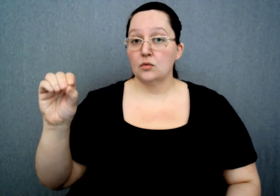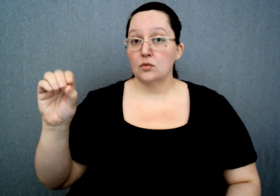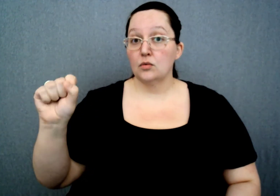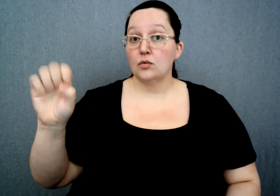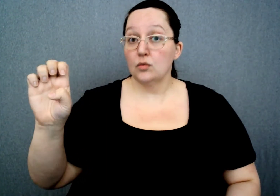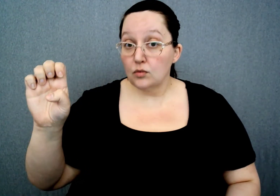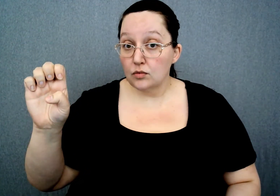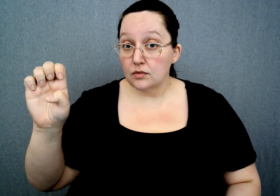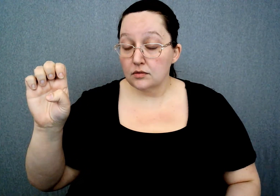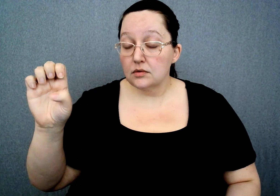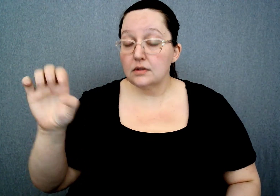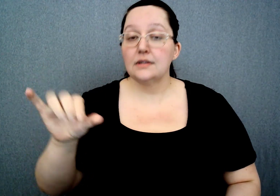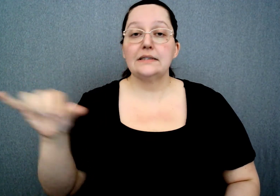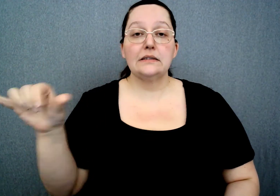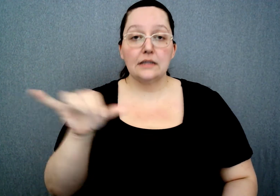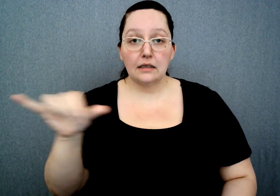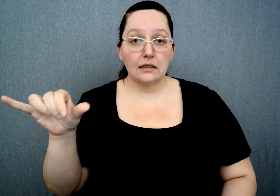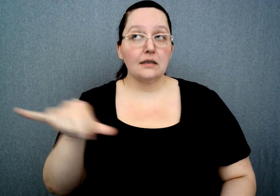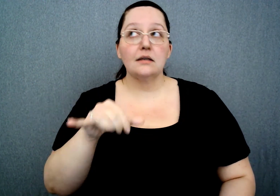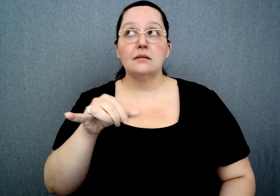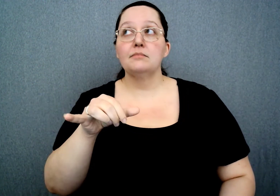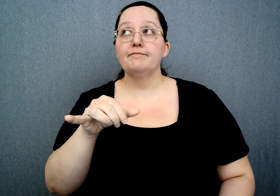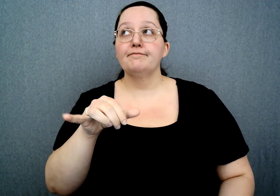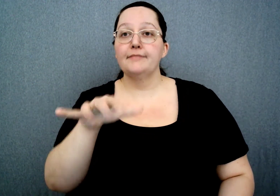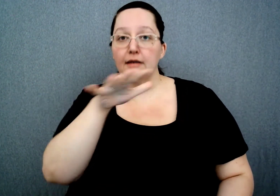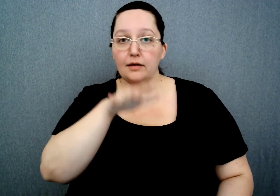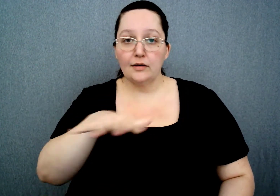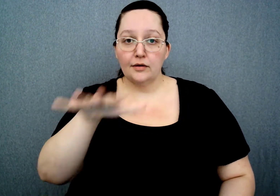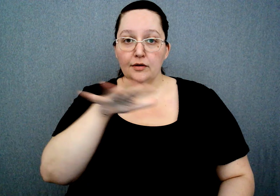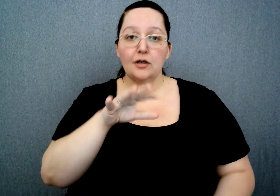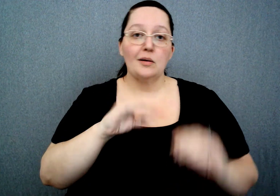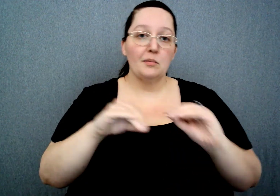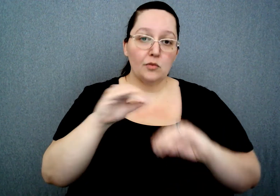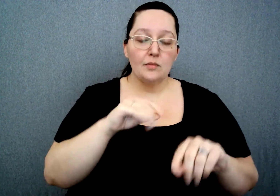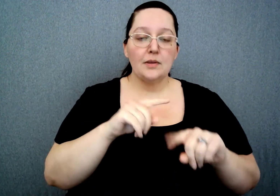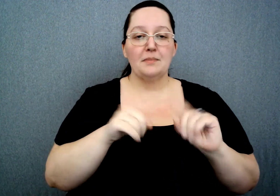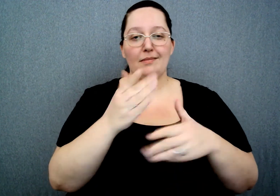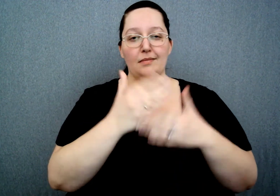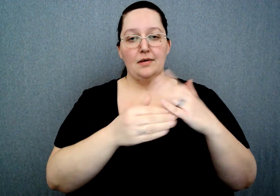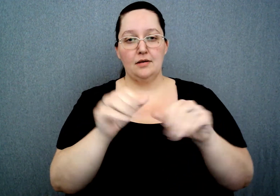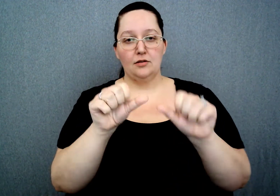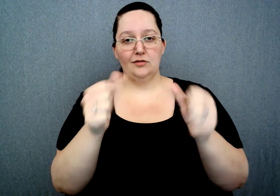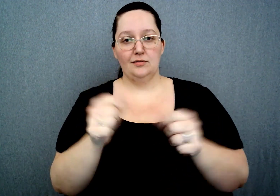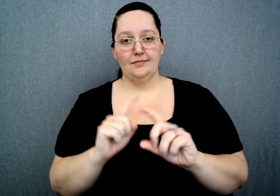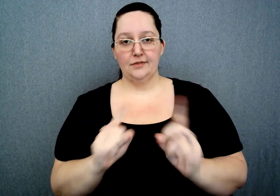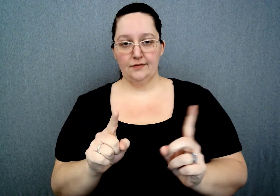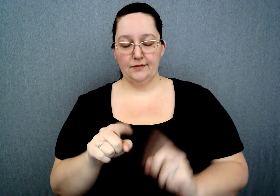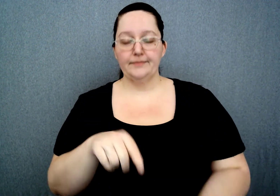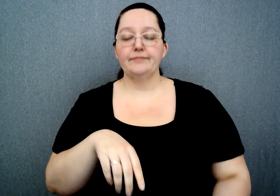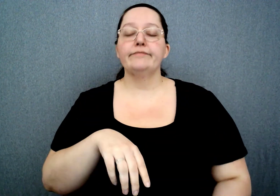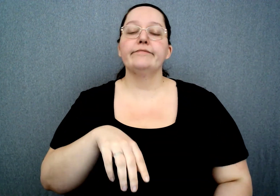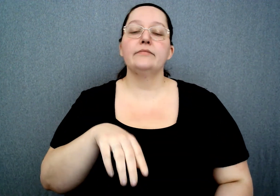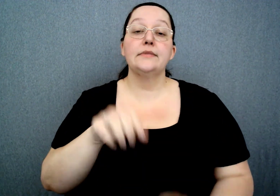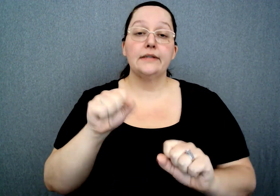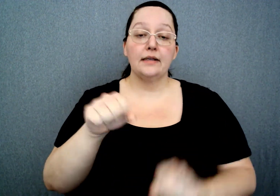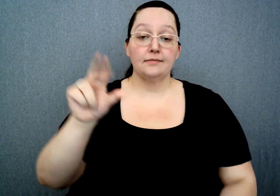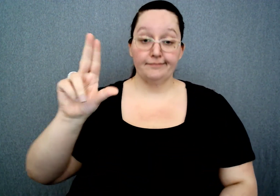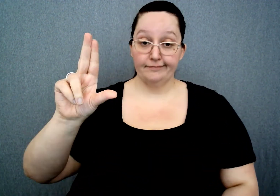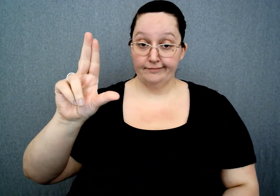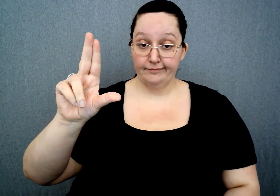or goose, however, has the same kind of movement and area. However, it's a different handshake. You can